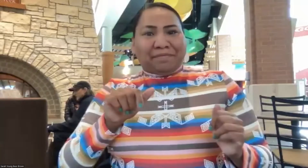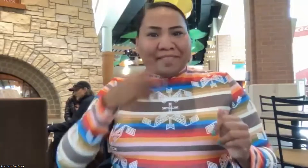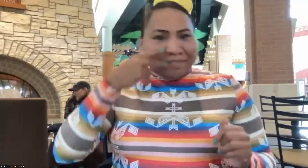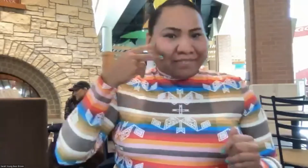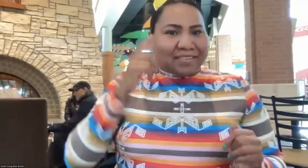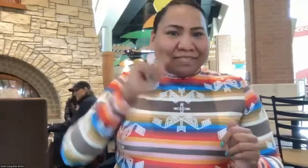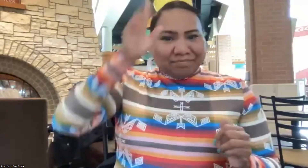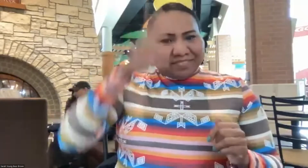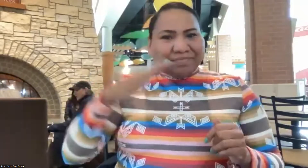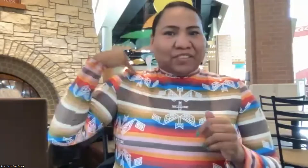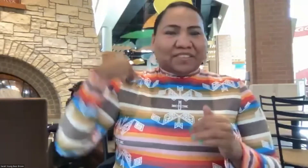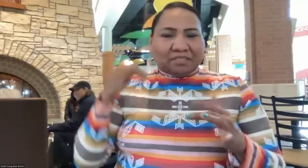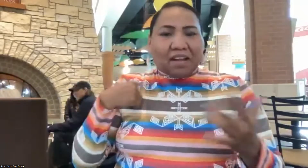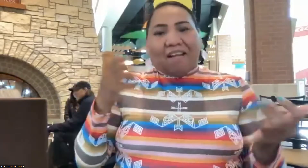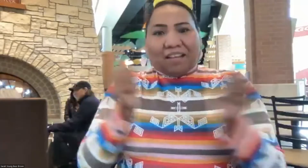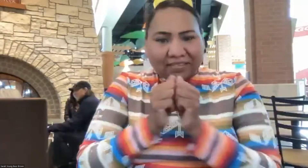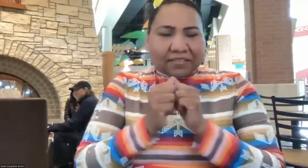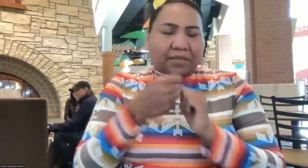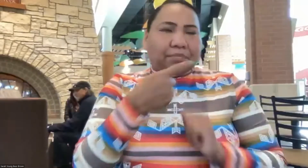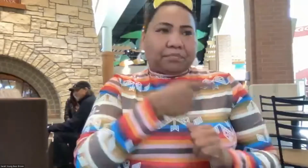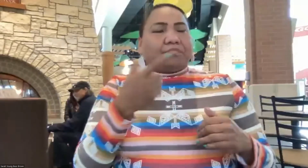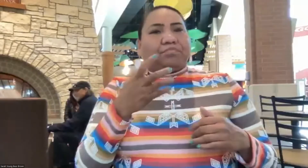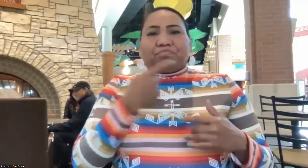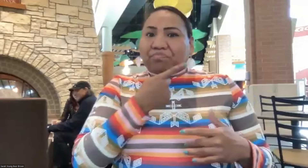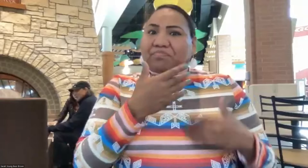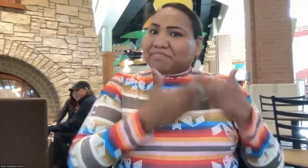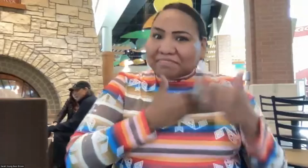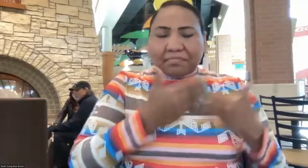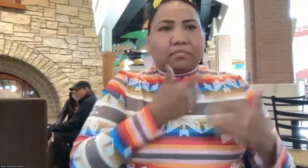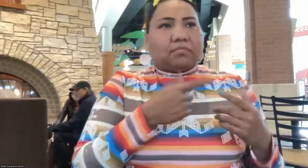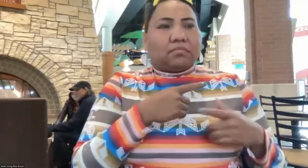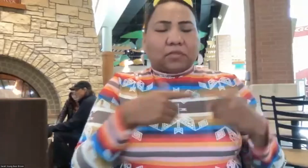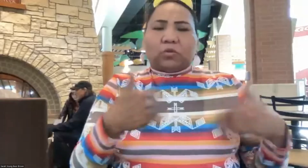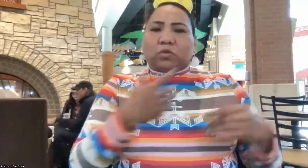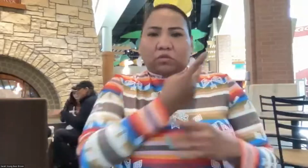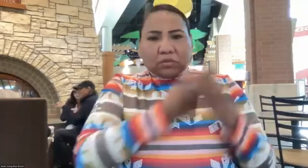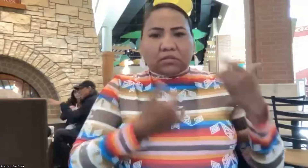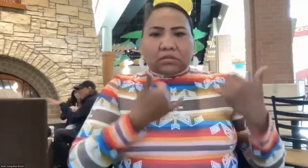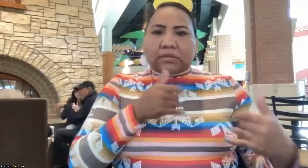had never dated a native deaf person.